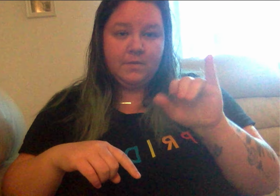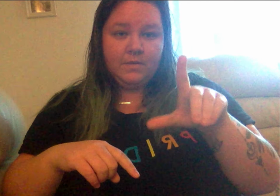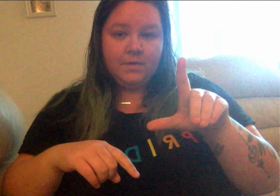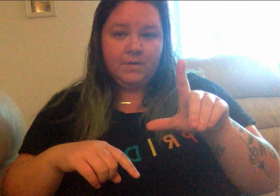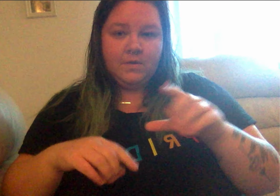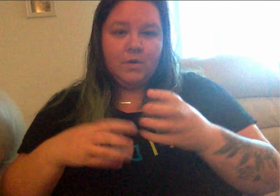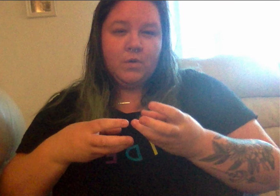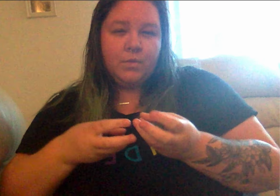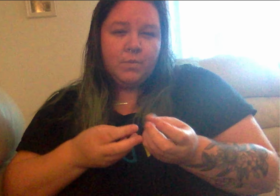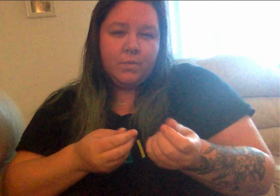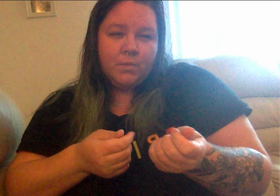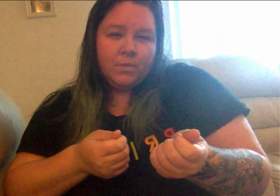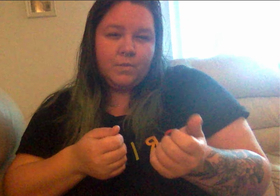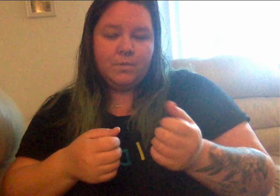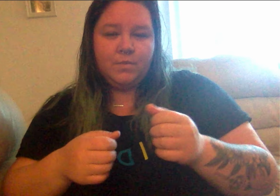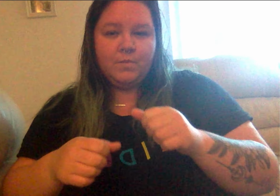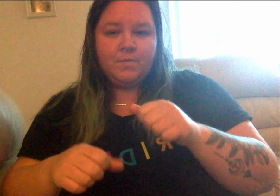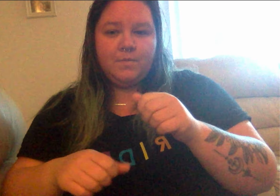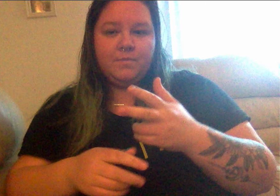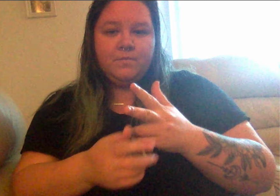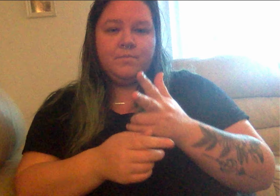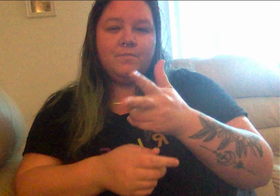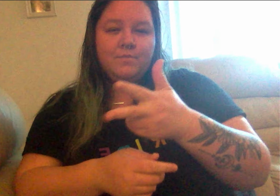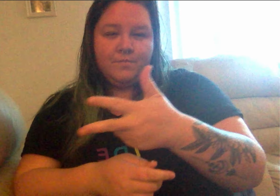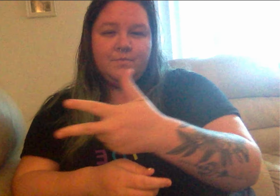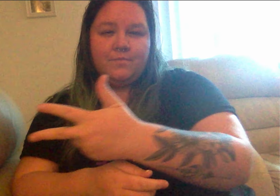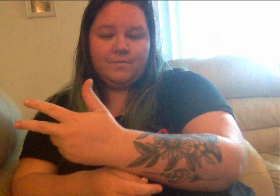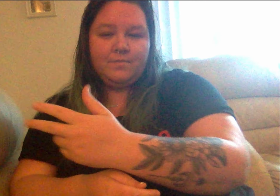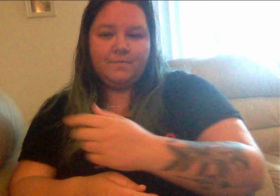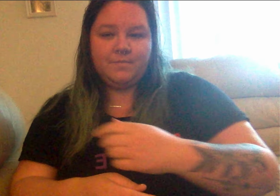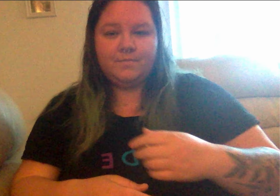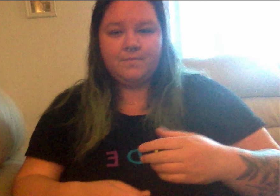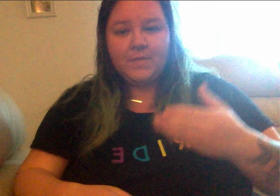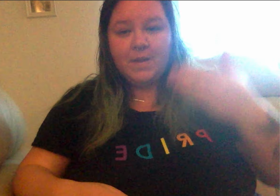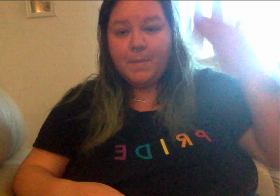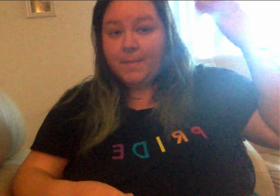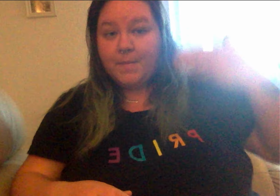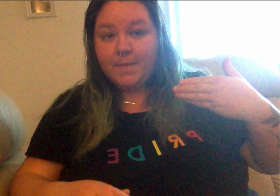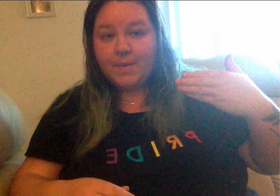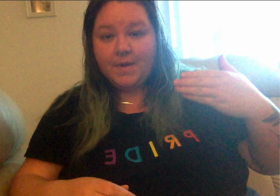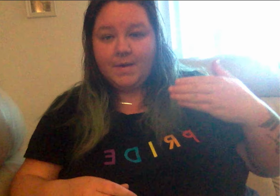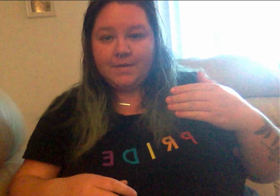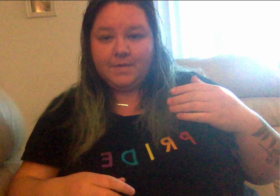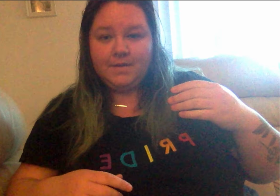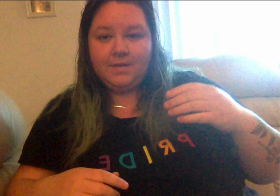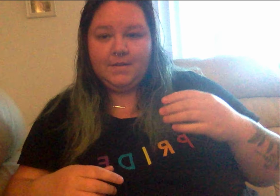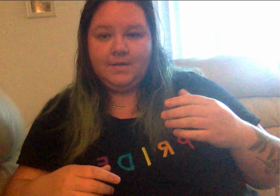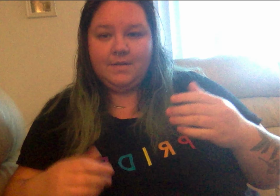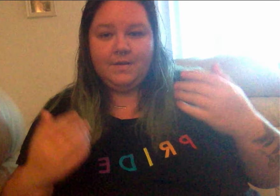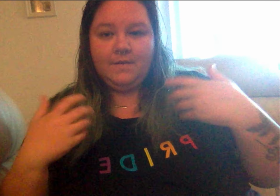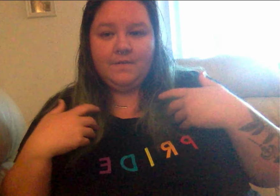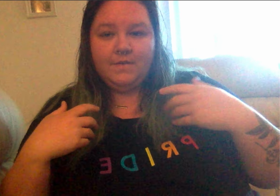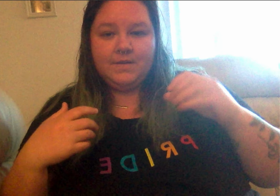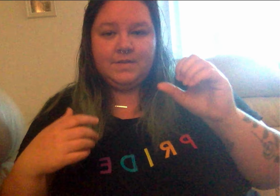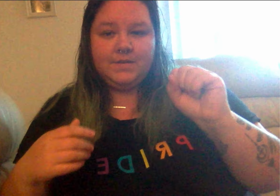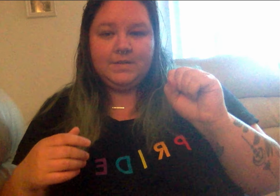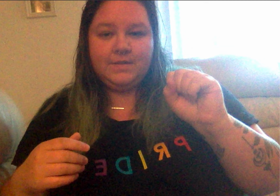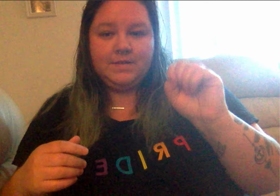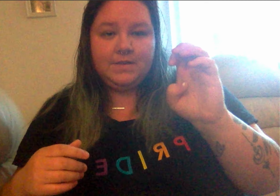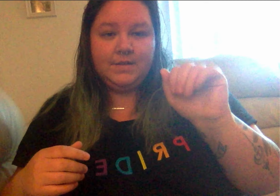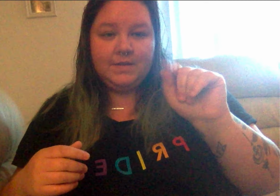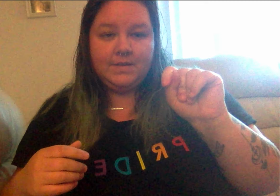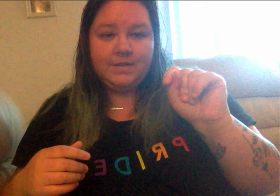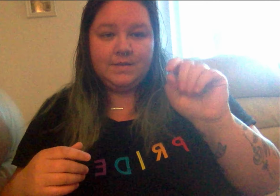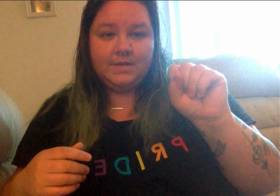the rider. The rear frame is made up of the seat stays and the chain